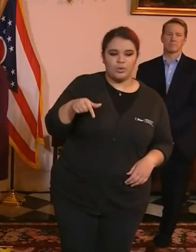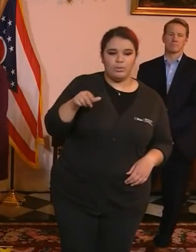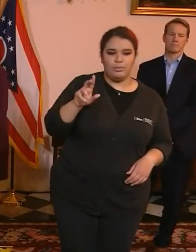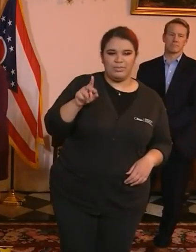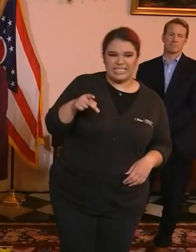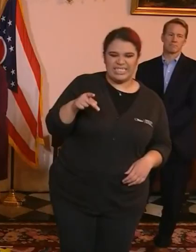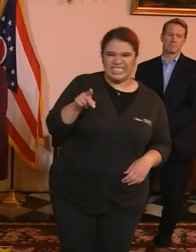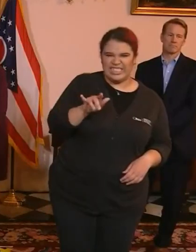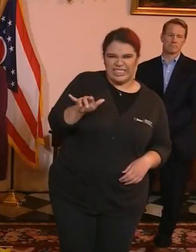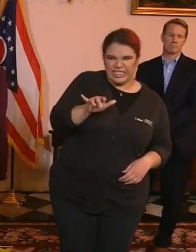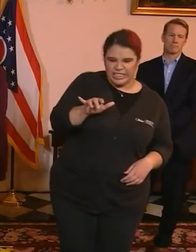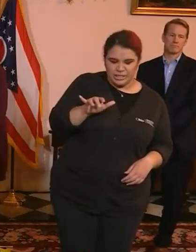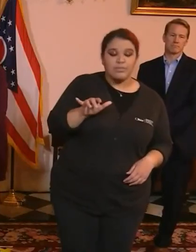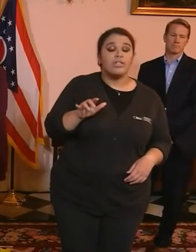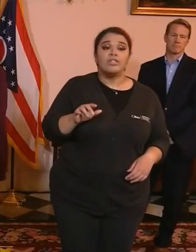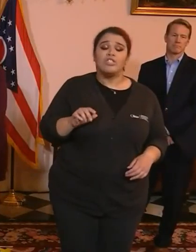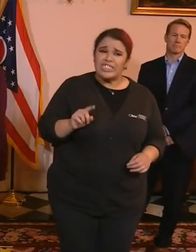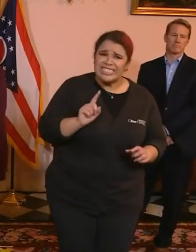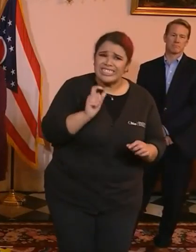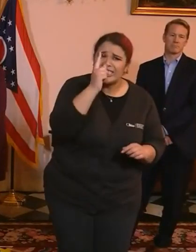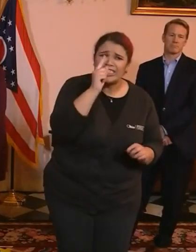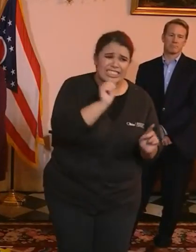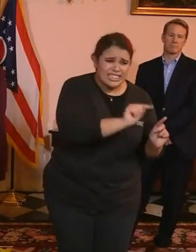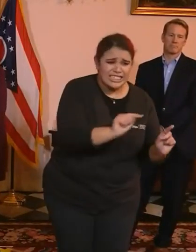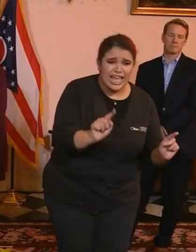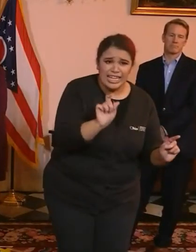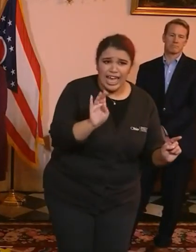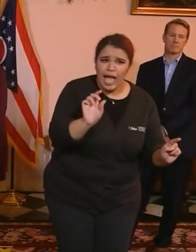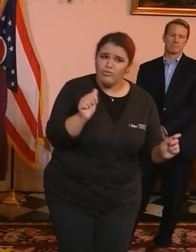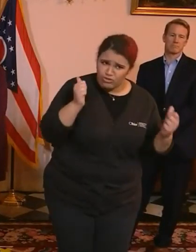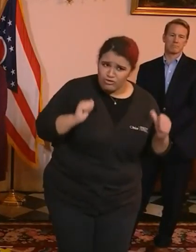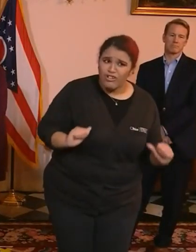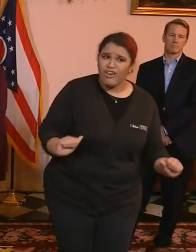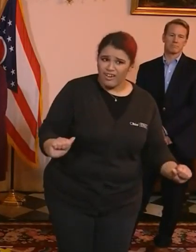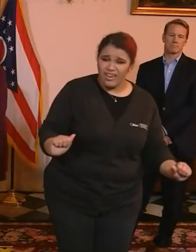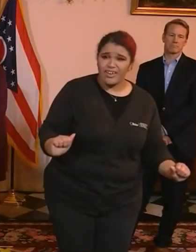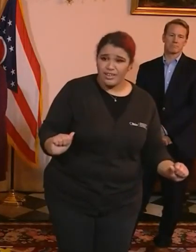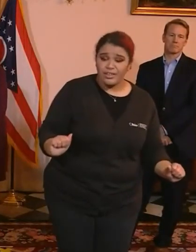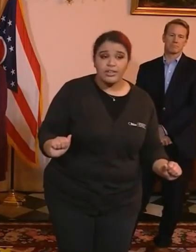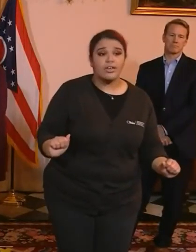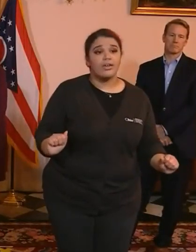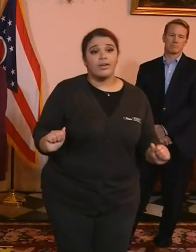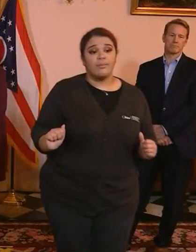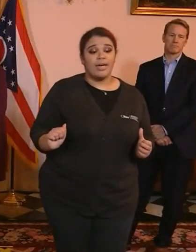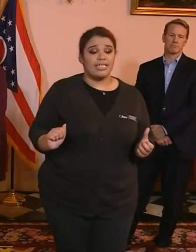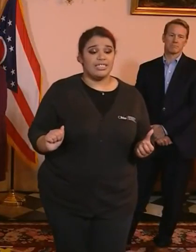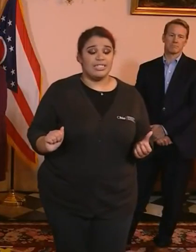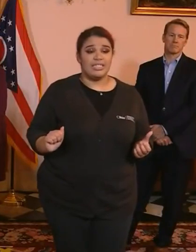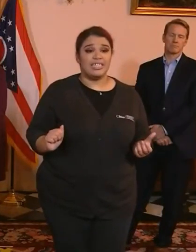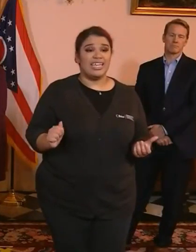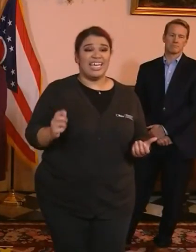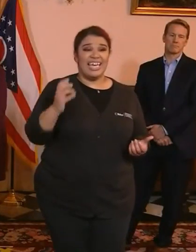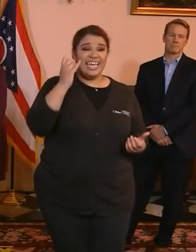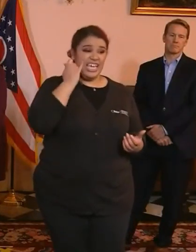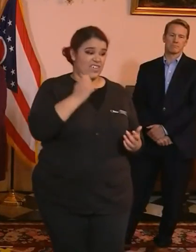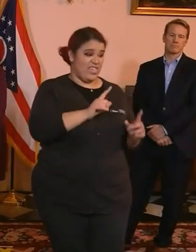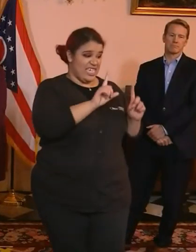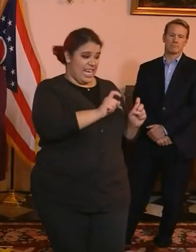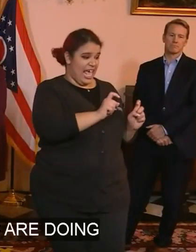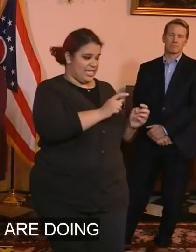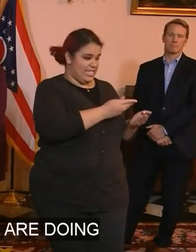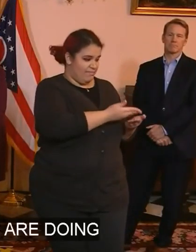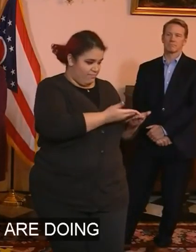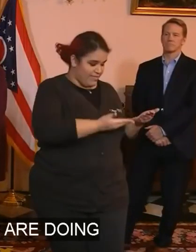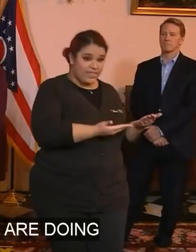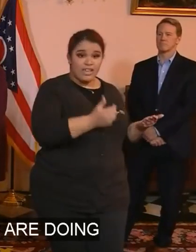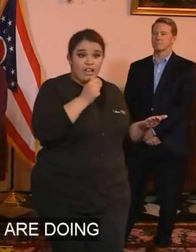commercial labs are doing their best to get there, but the bottom line is we can't get the specimen if we don't have the supplies to actually get the